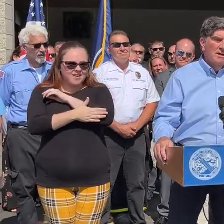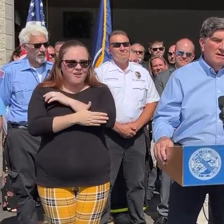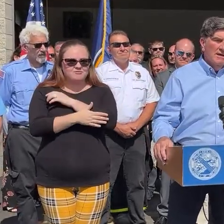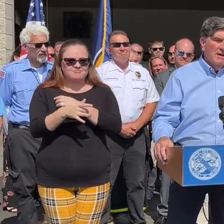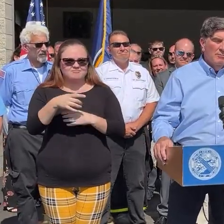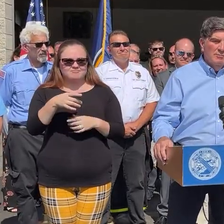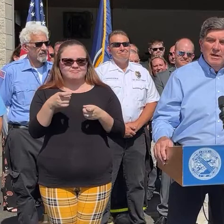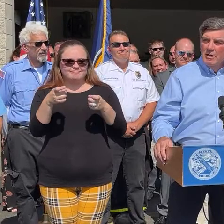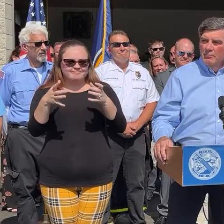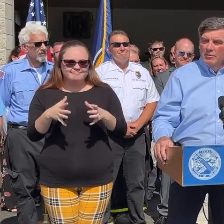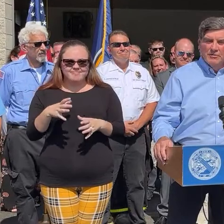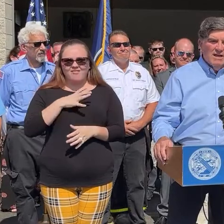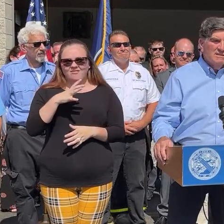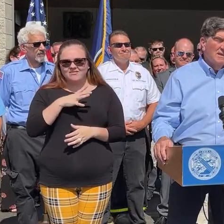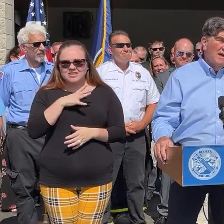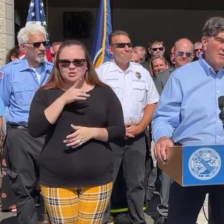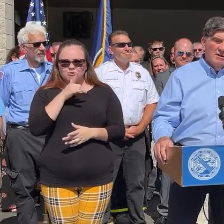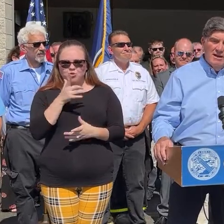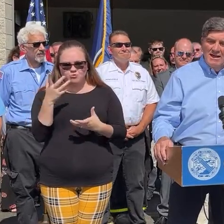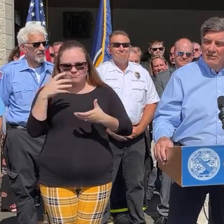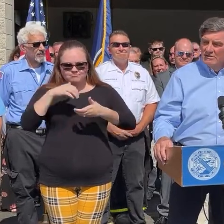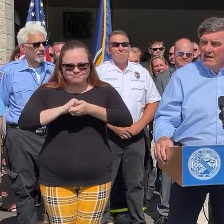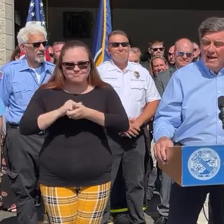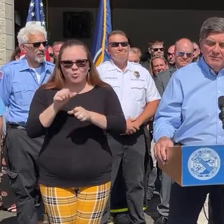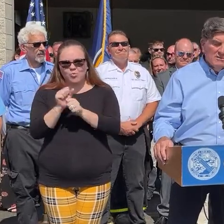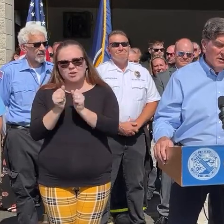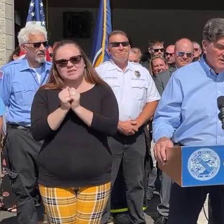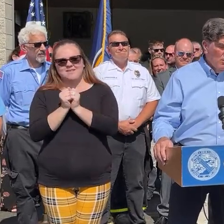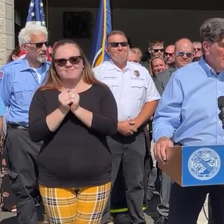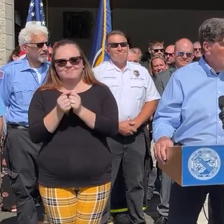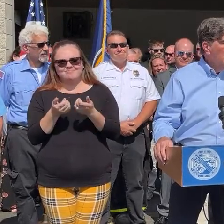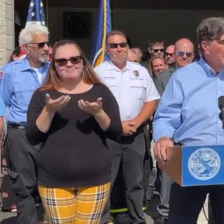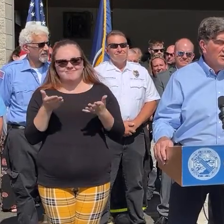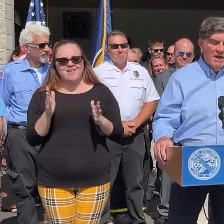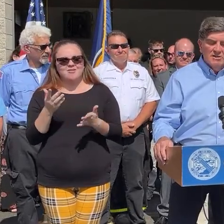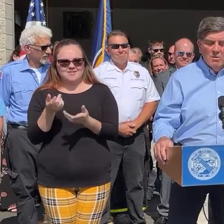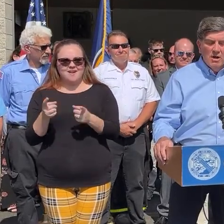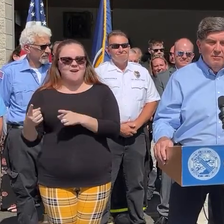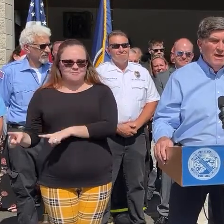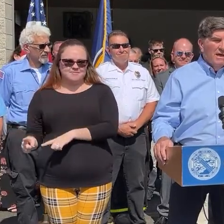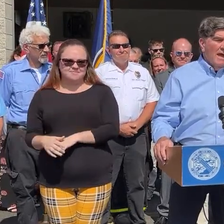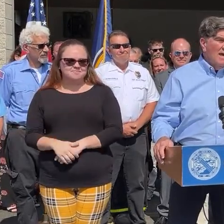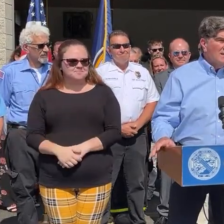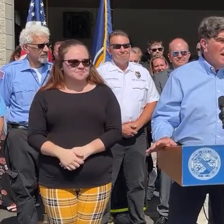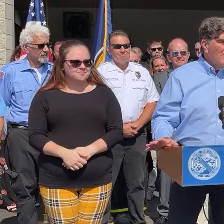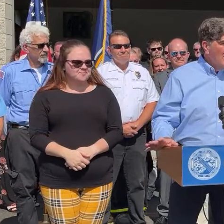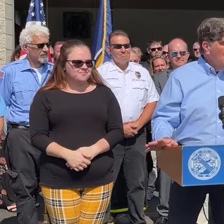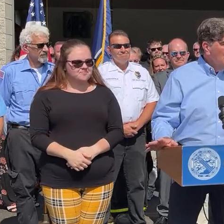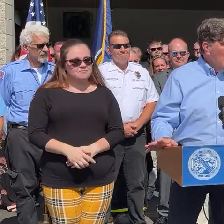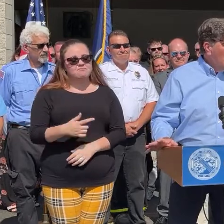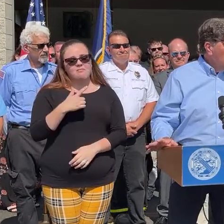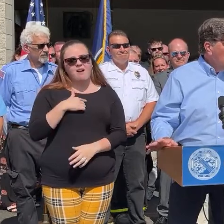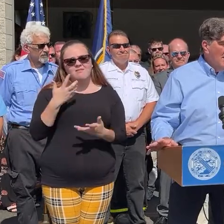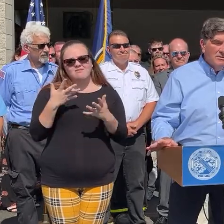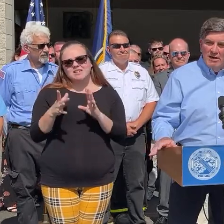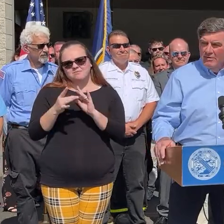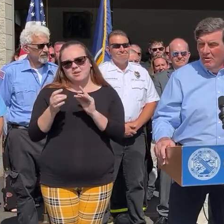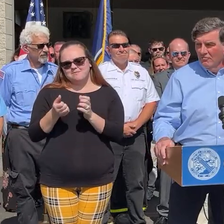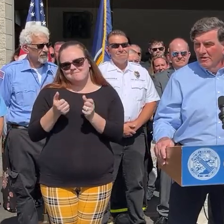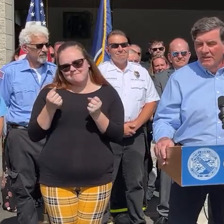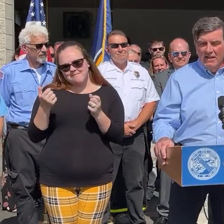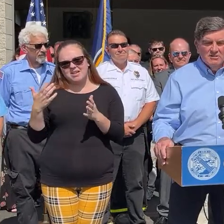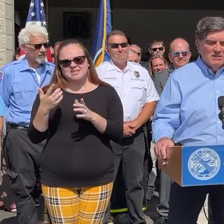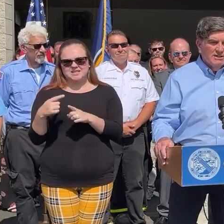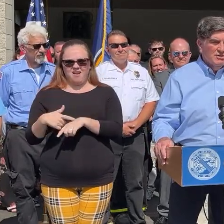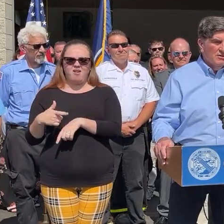who, put their heads together and allowed this to happen. So I did want to mention that as well. As I have mentioned many, many times when I've been